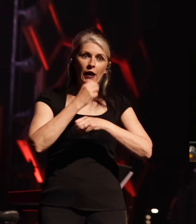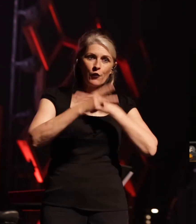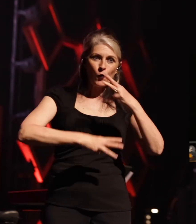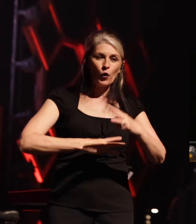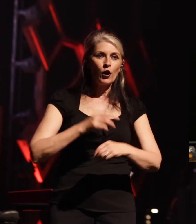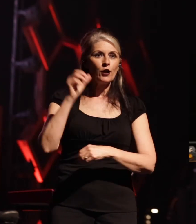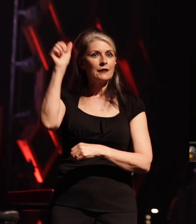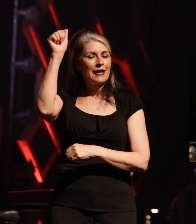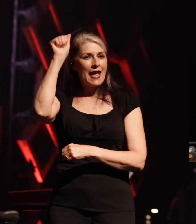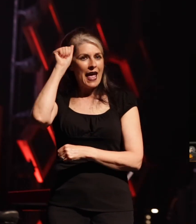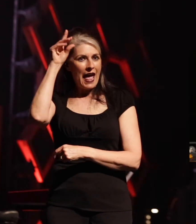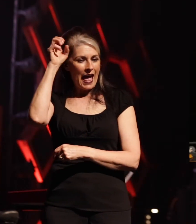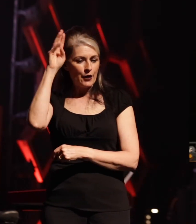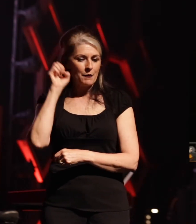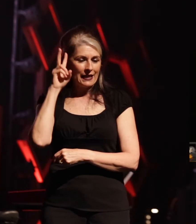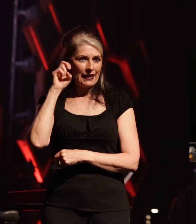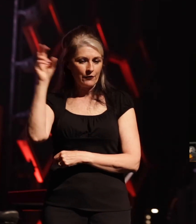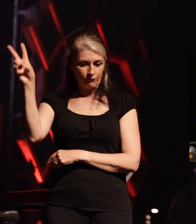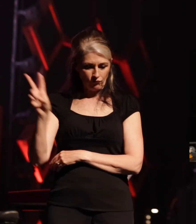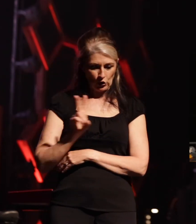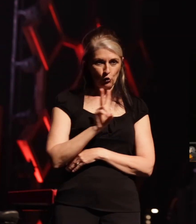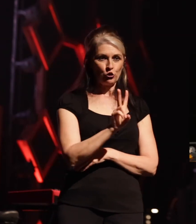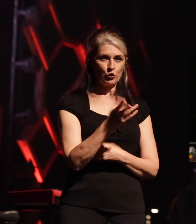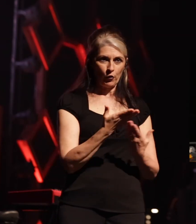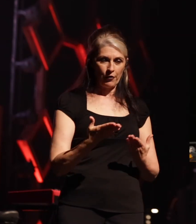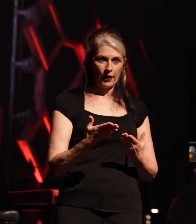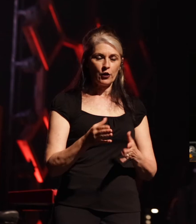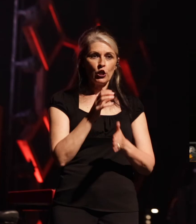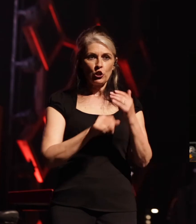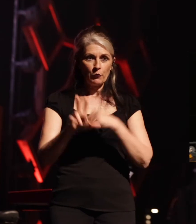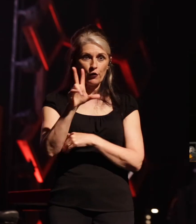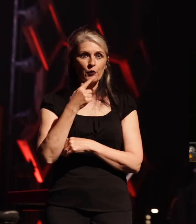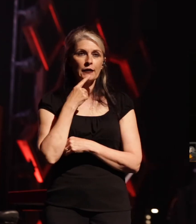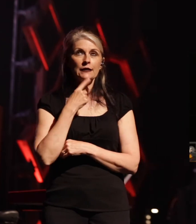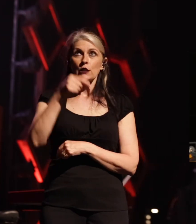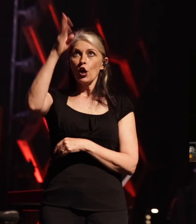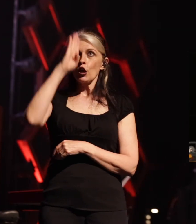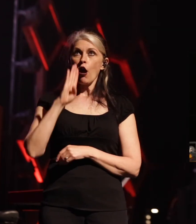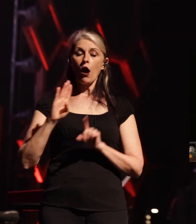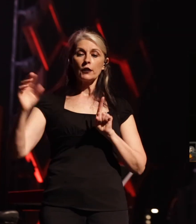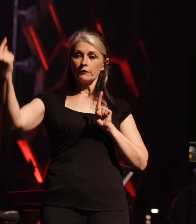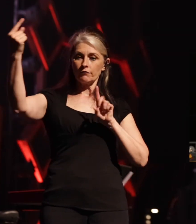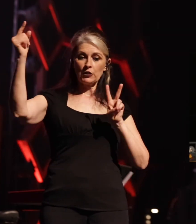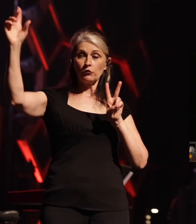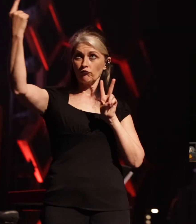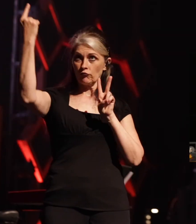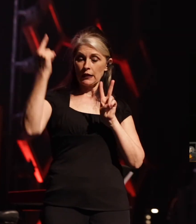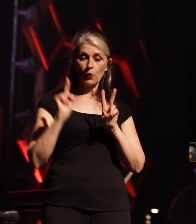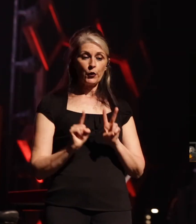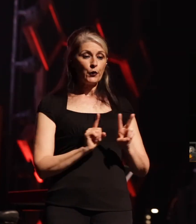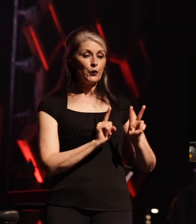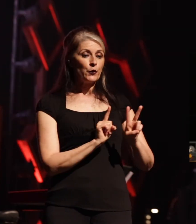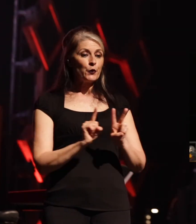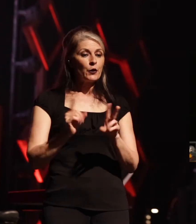Genesis 3, it talks about how God walked in the garden in the coolness of the day, that God dwelt with mankind in the garden.